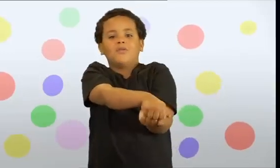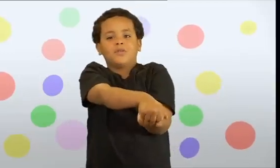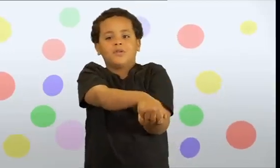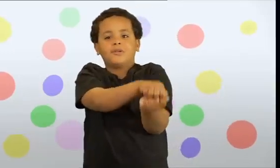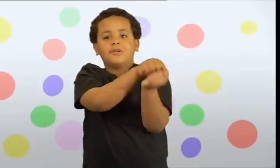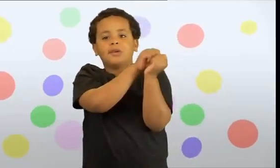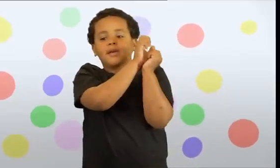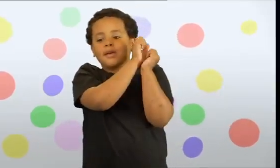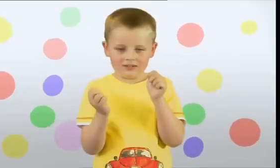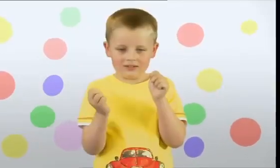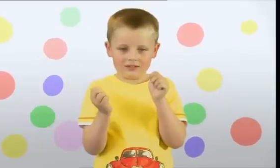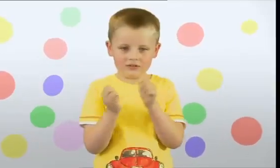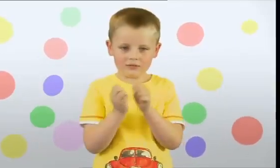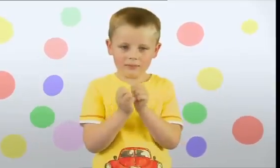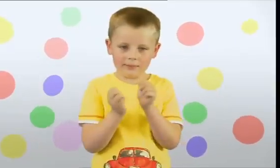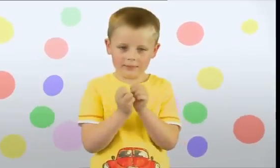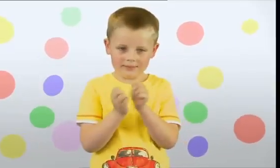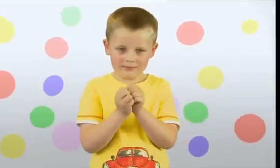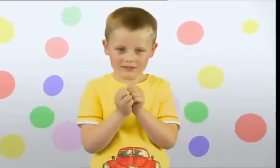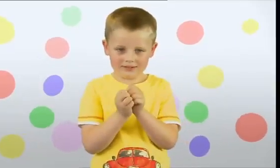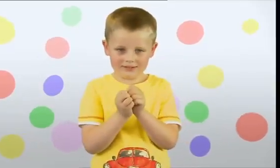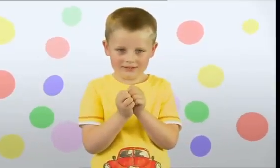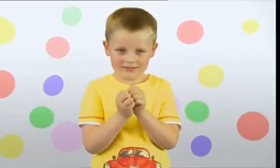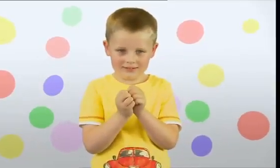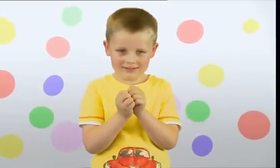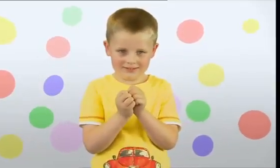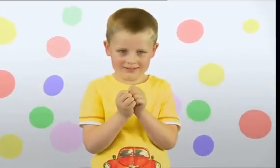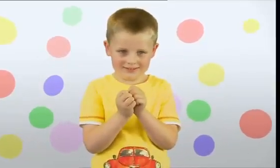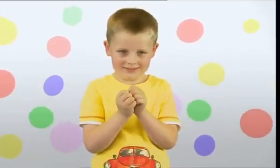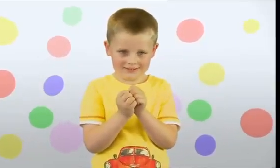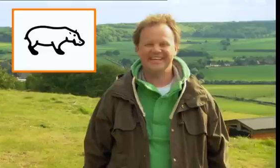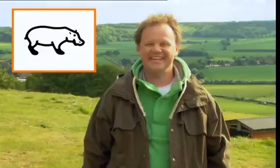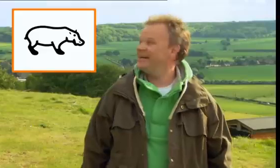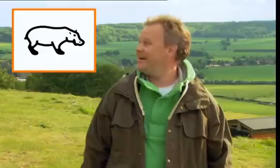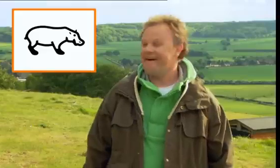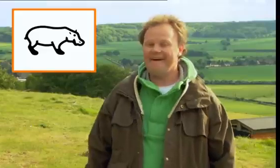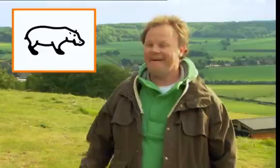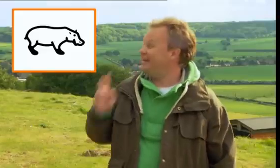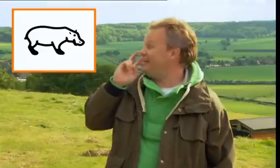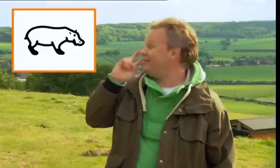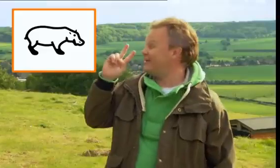Hippopotamus. That's right, Vincent. Hippopotamus. Well done, Sebastian. Ah, look.